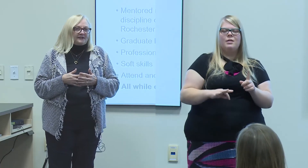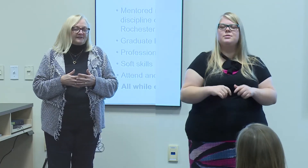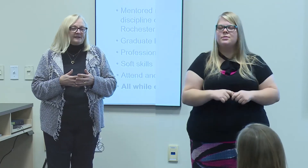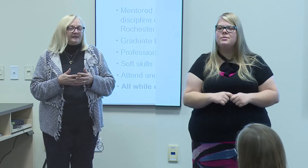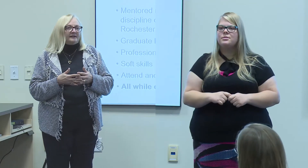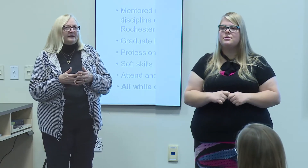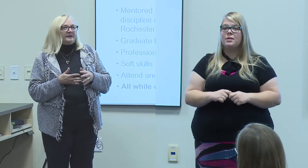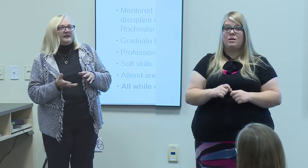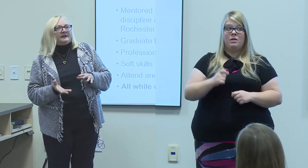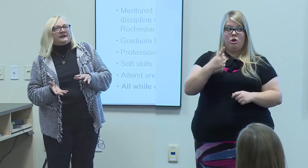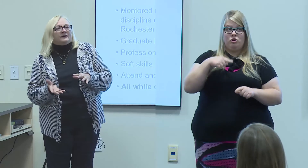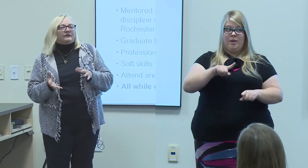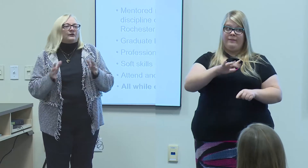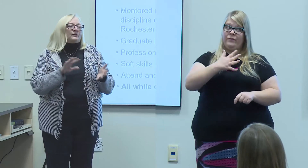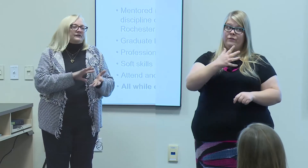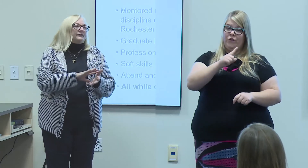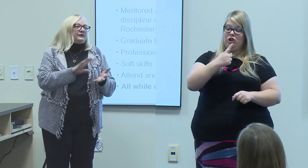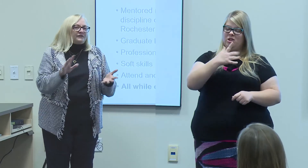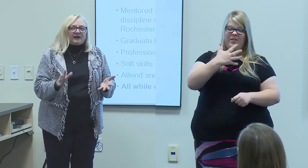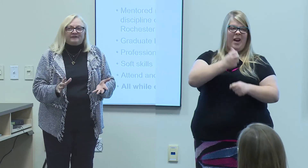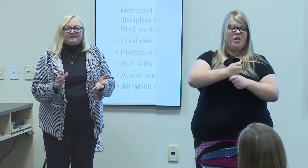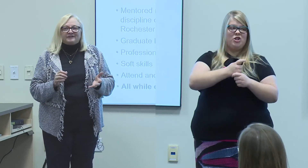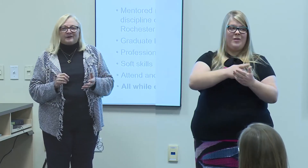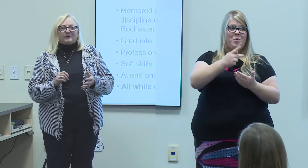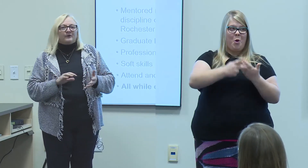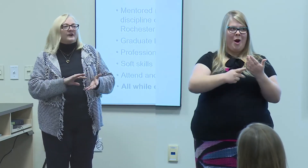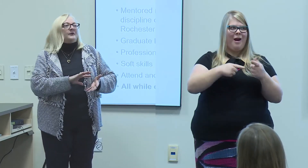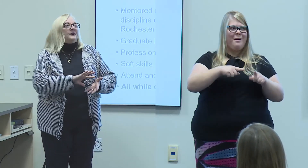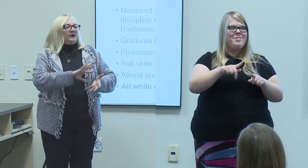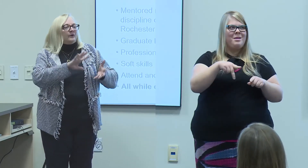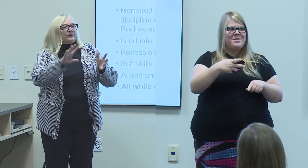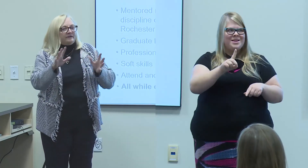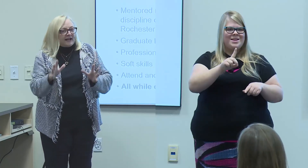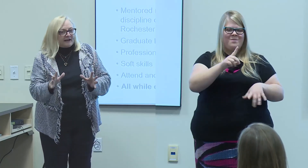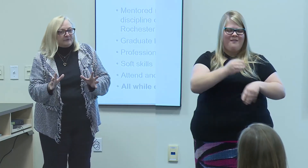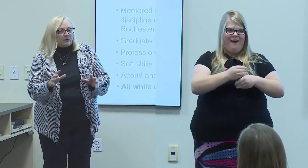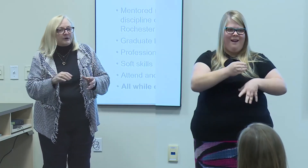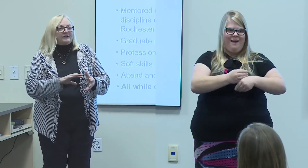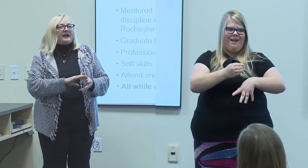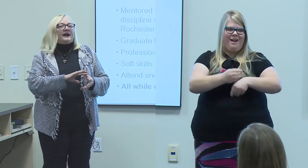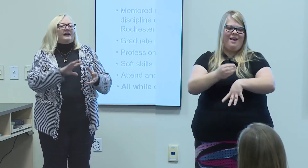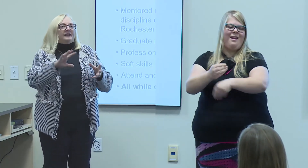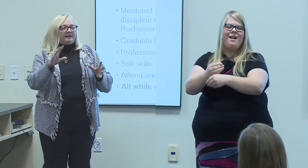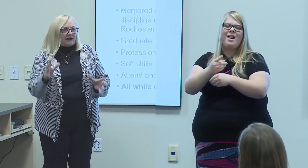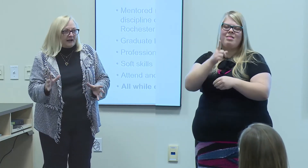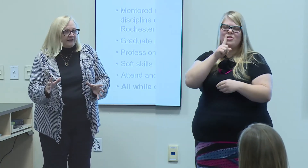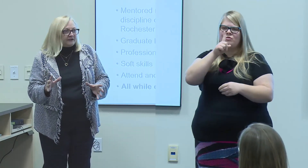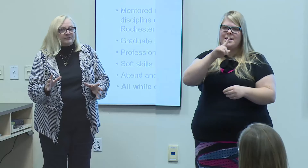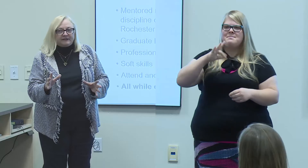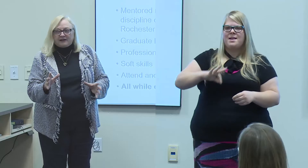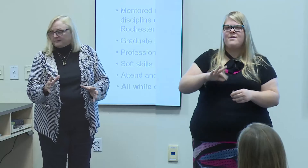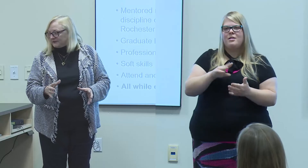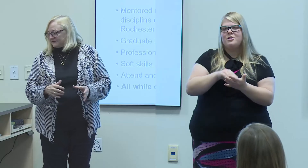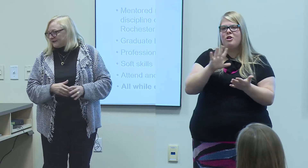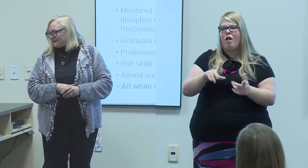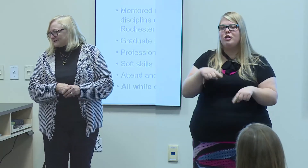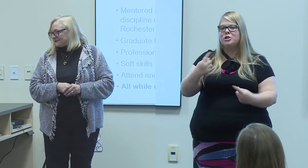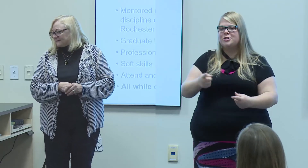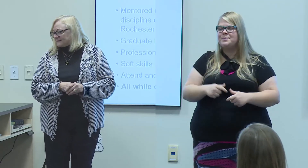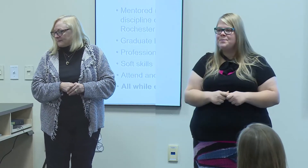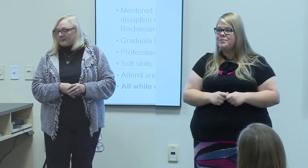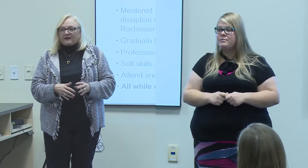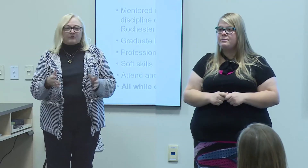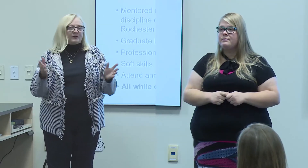big plus, and over the course of the first 5 years of our program, we've added more to that, and I think it's really helped our